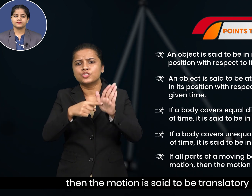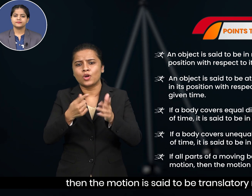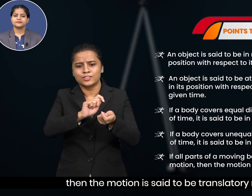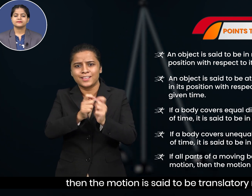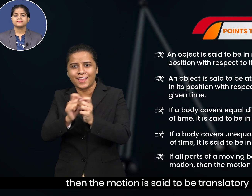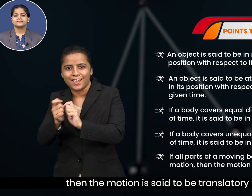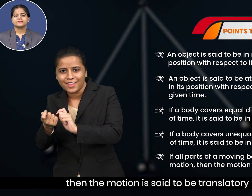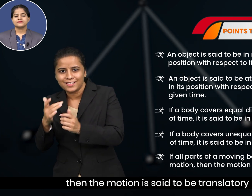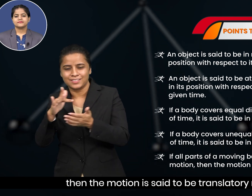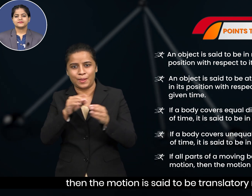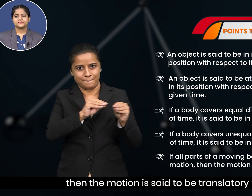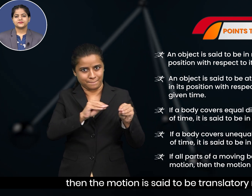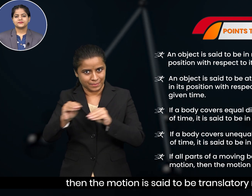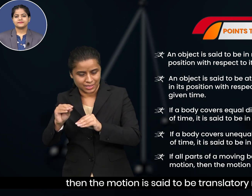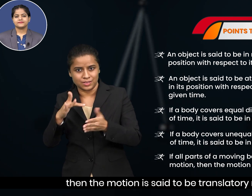motion.